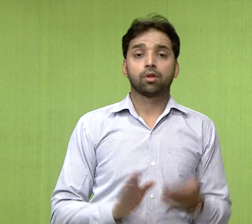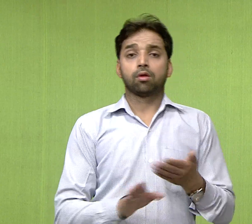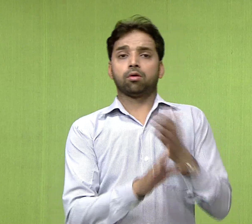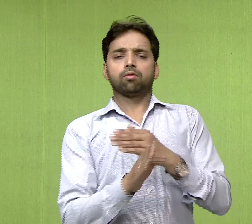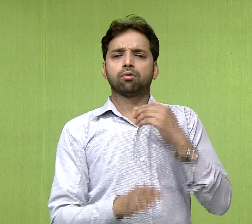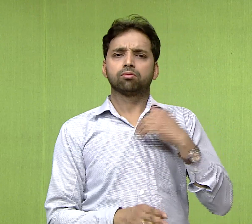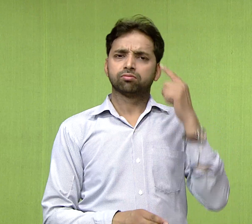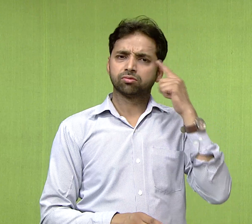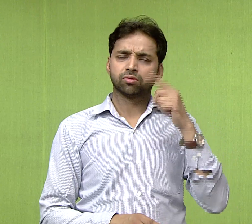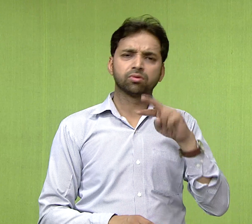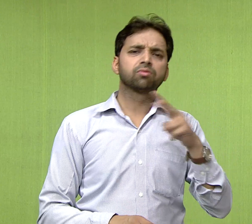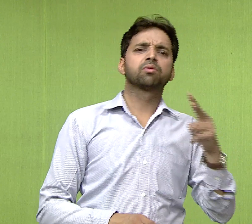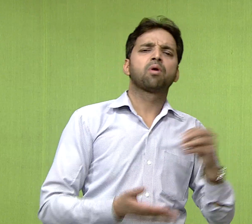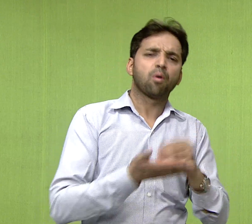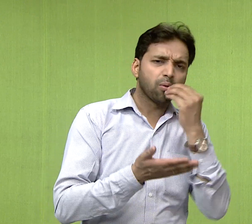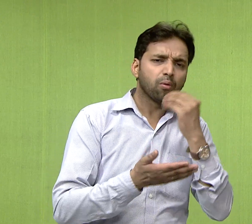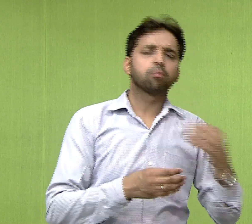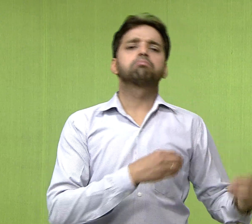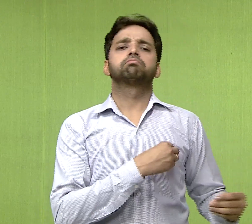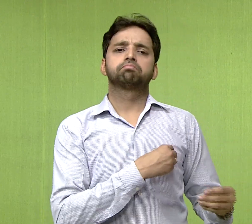why do we have different food habits